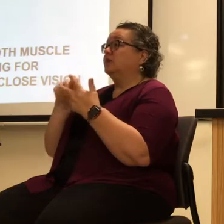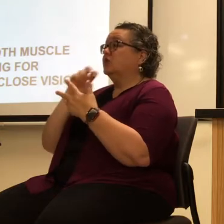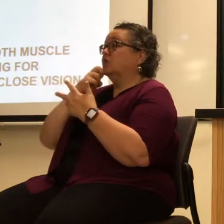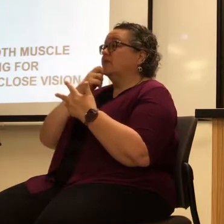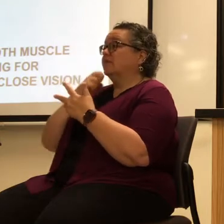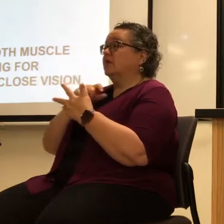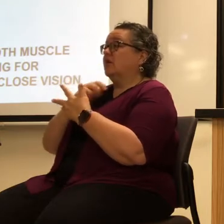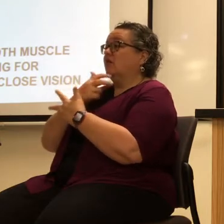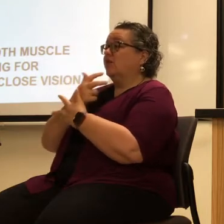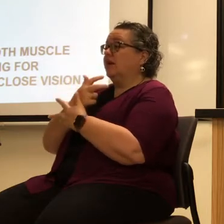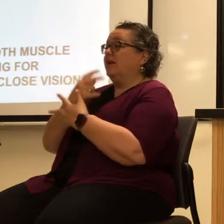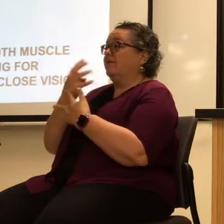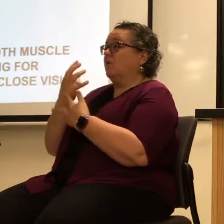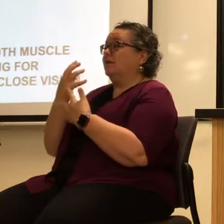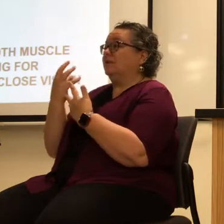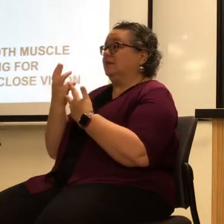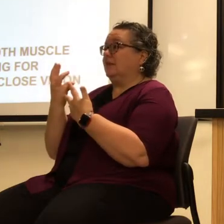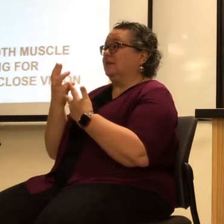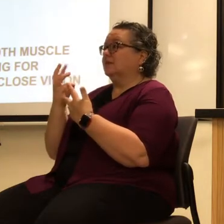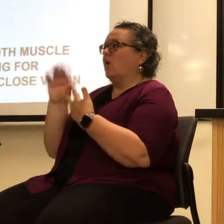4, and 6, they all exit